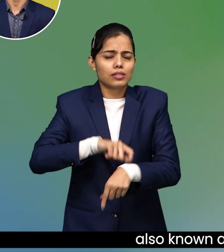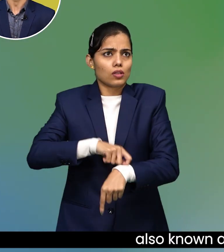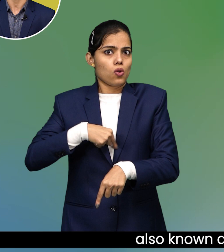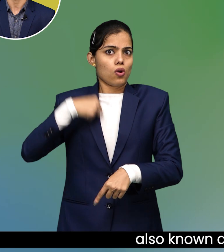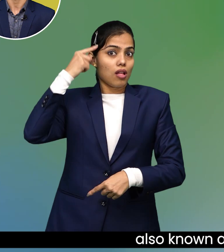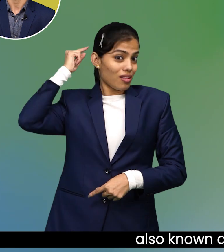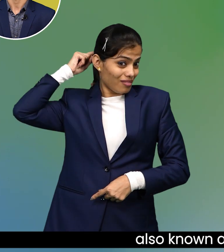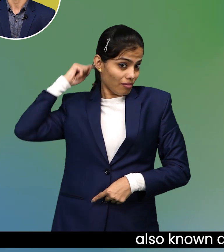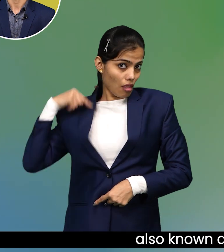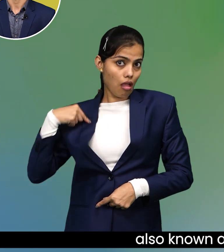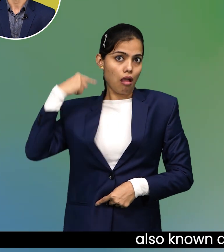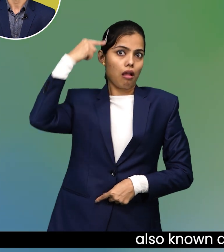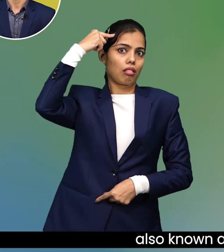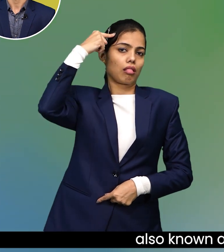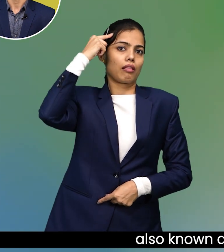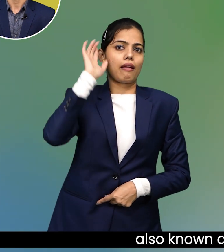spinal reflexes.